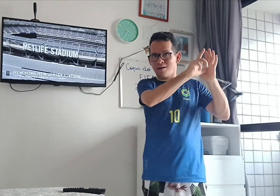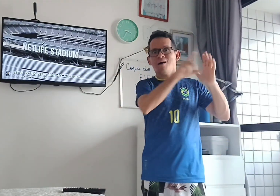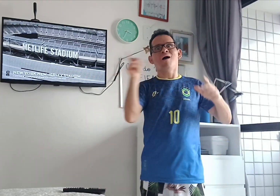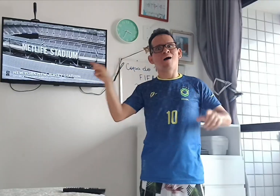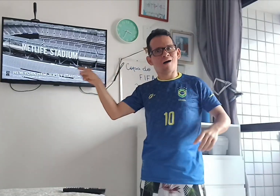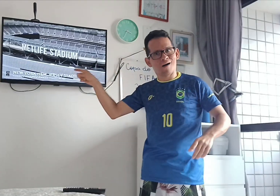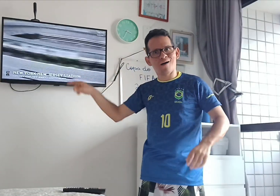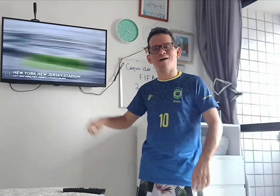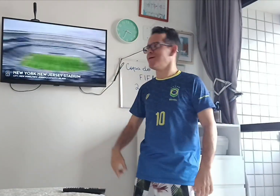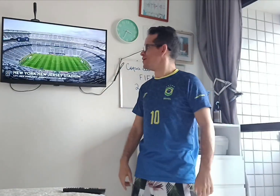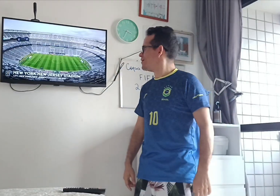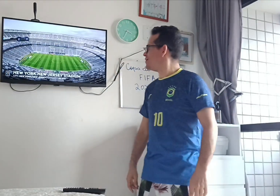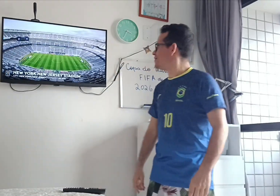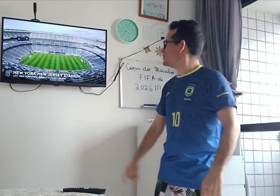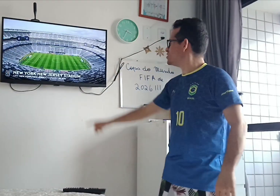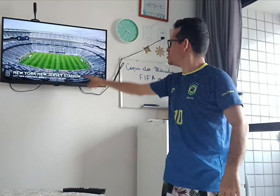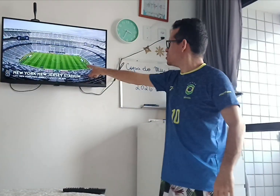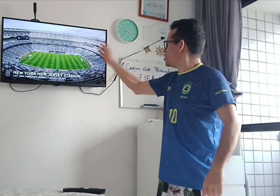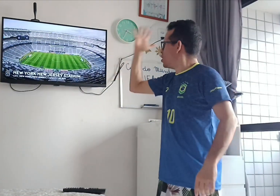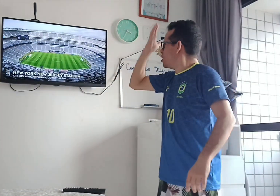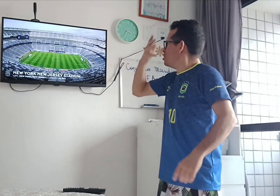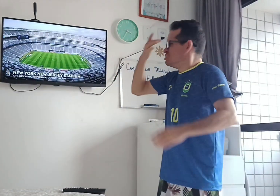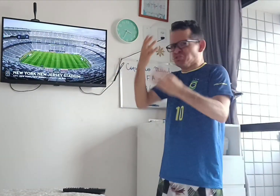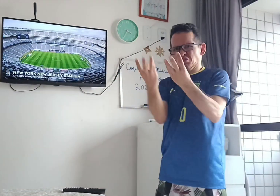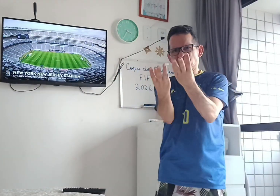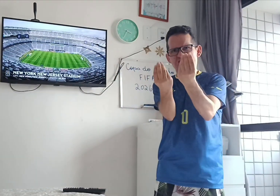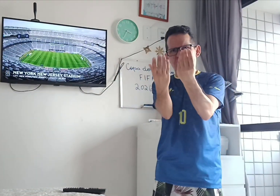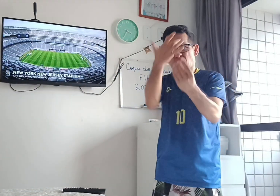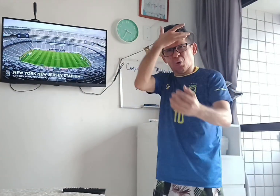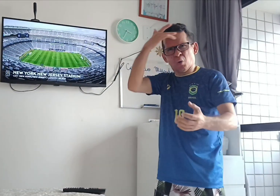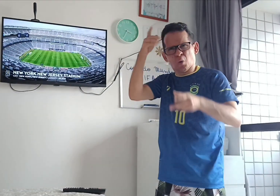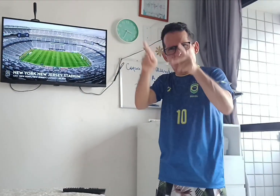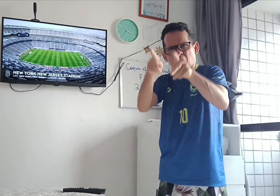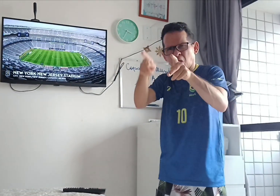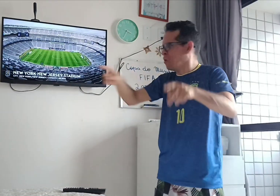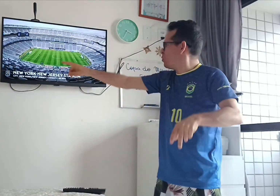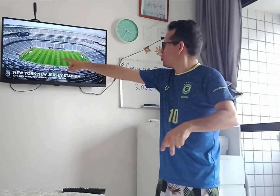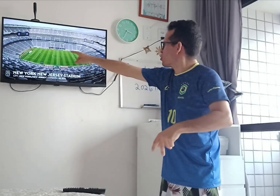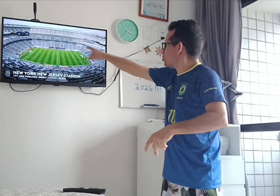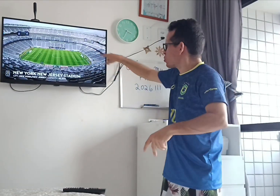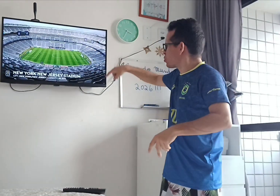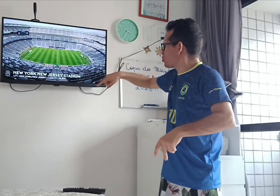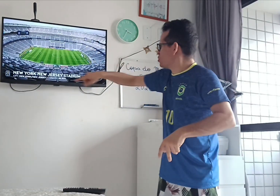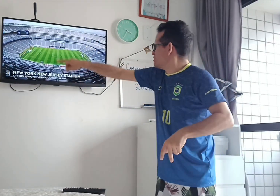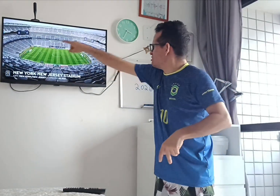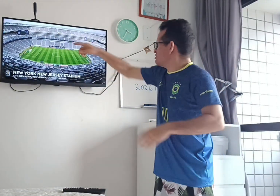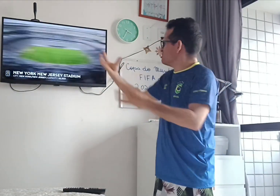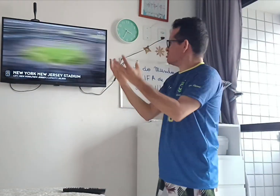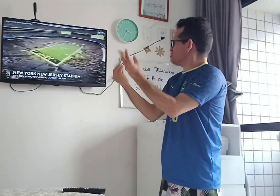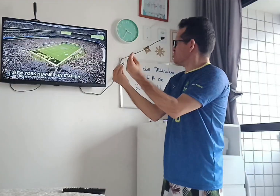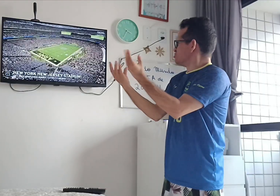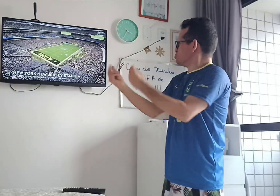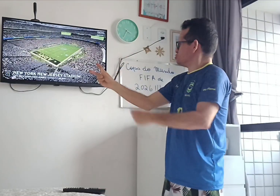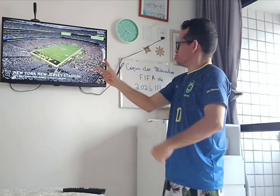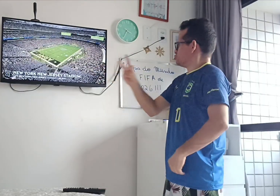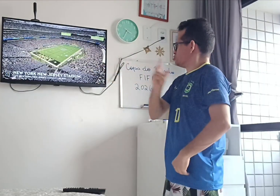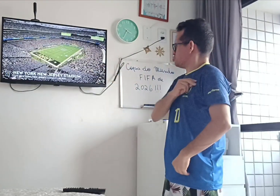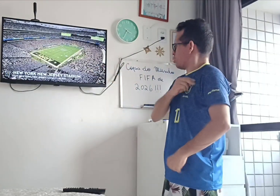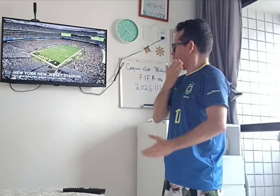HD video boards, and a dense, steep bowl originally built for the Giants and Jets. During the tournament, it steps into the global spotlight as